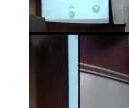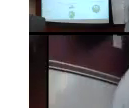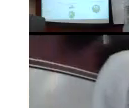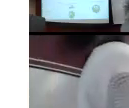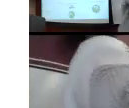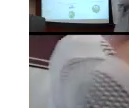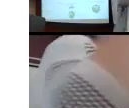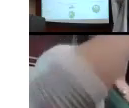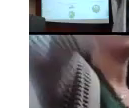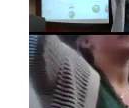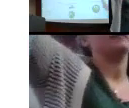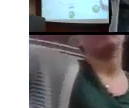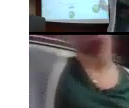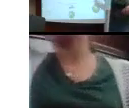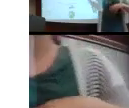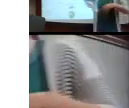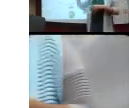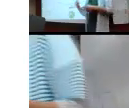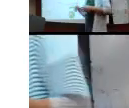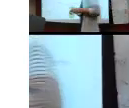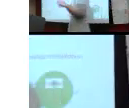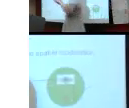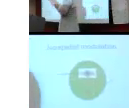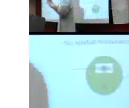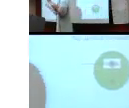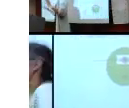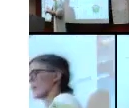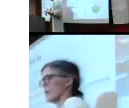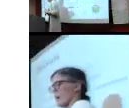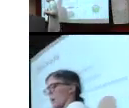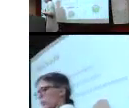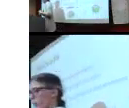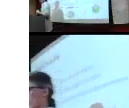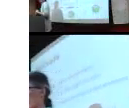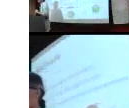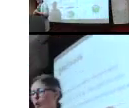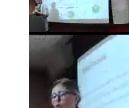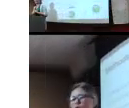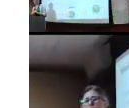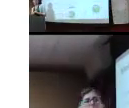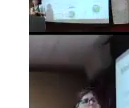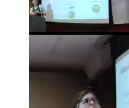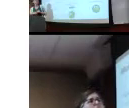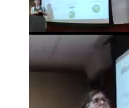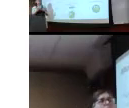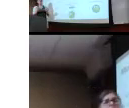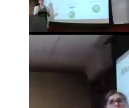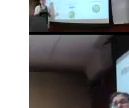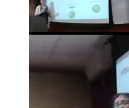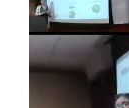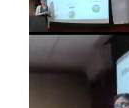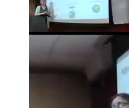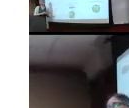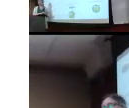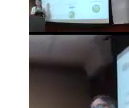object, has the reaction to it, and then we see them leave. So that's the story structure of all these stories. And what we